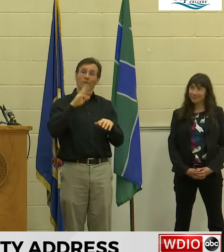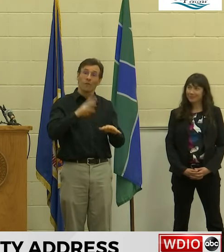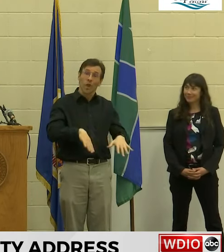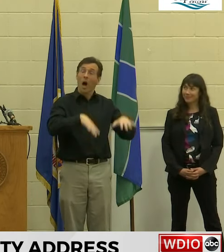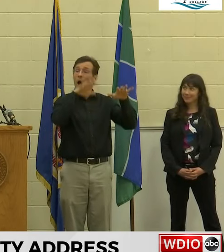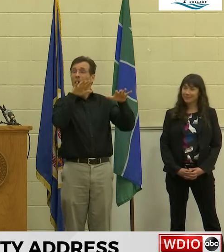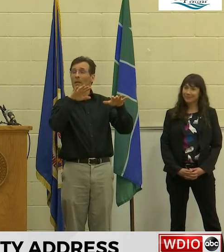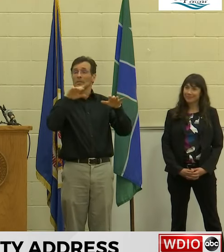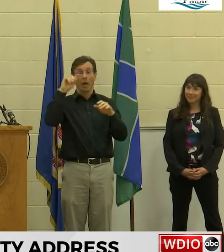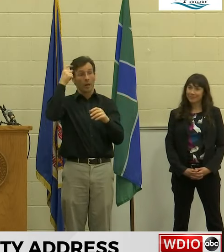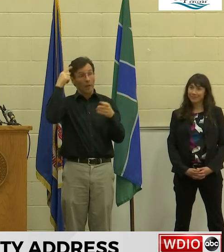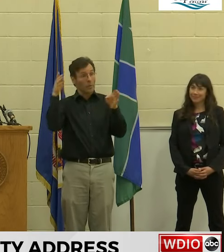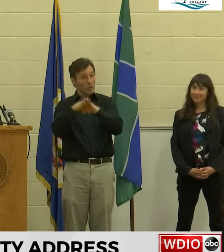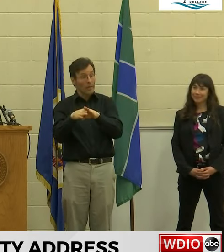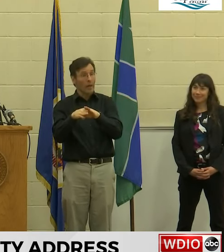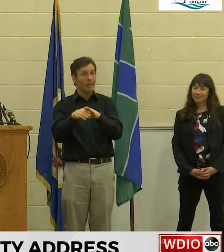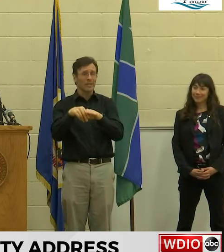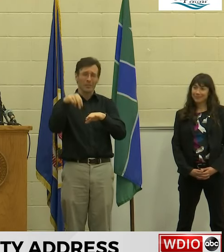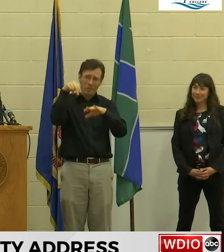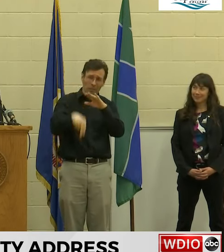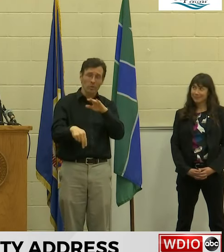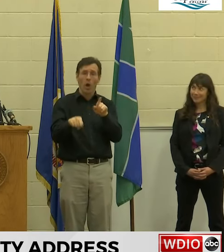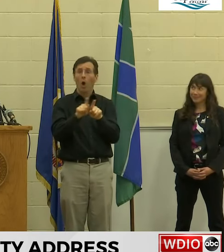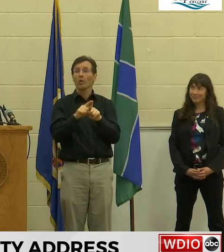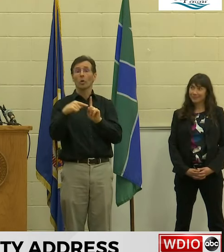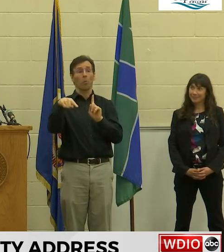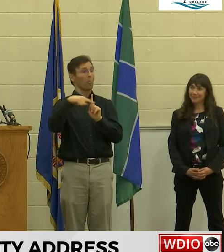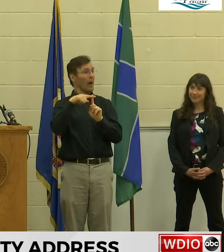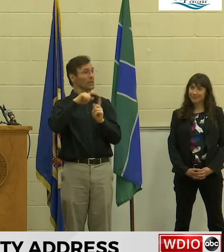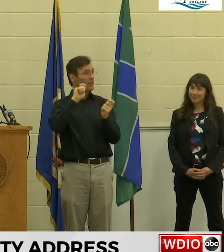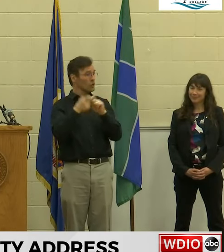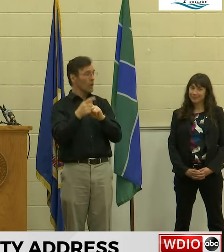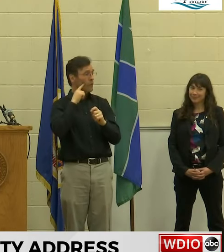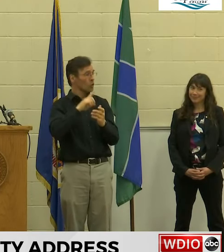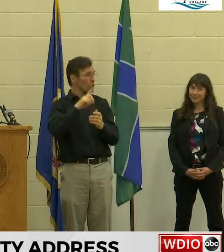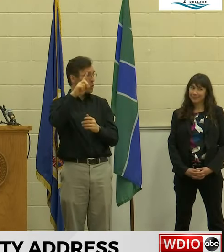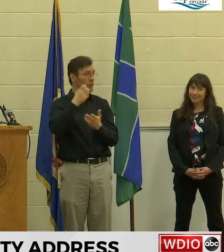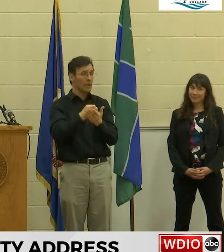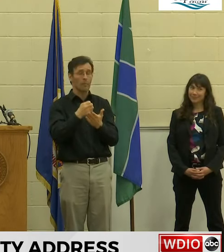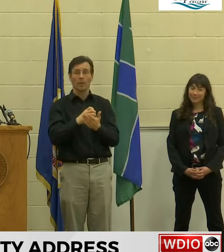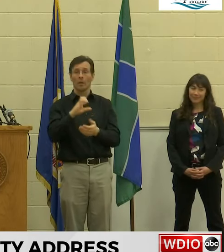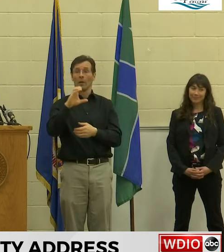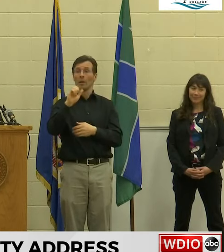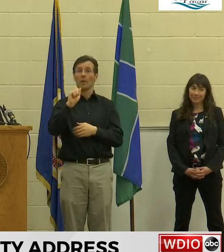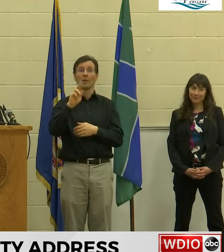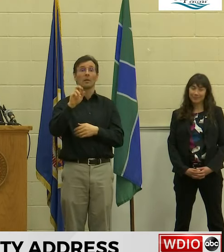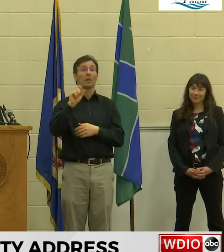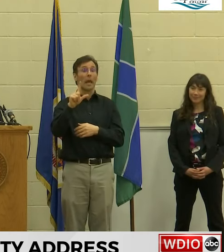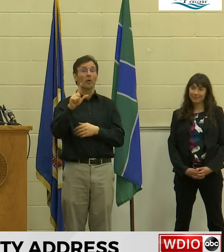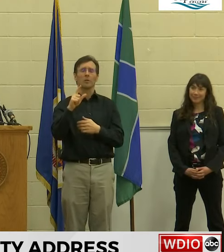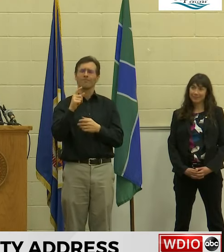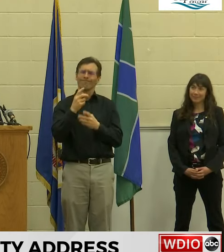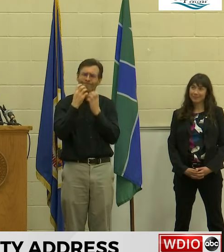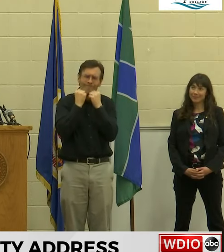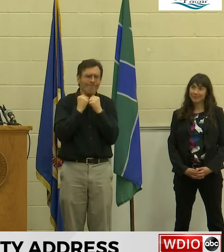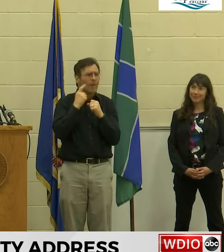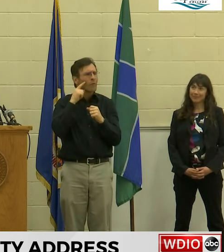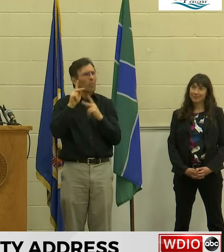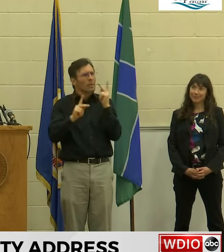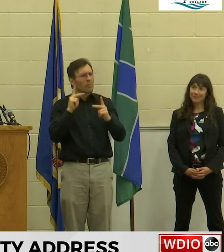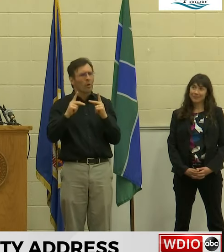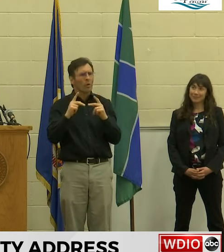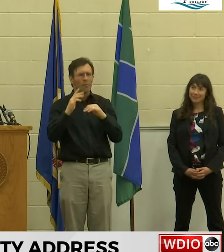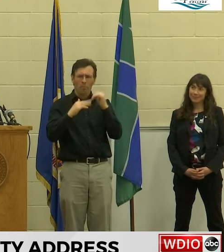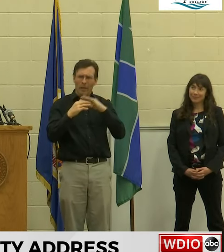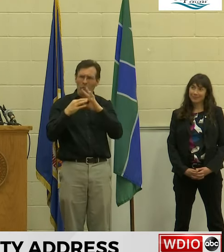government shutdowns, and the Great Recession, as well as positive changes to Duluth's economy. Carol cares about people and is good at building